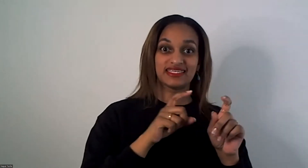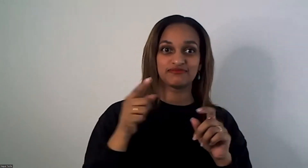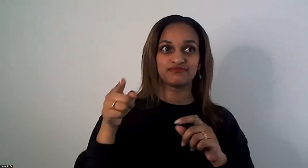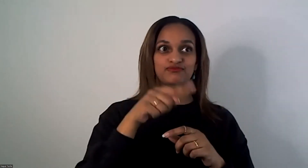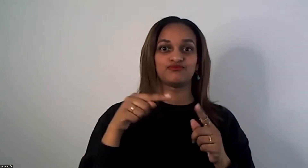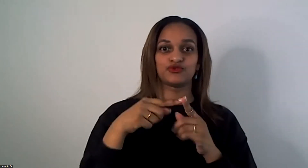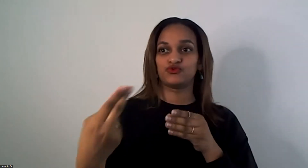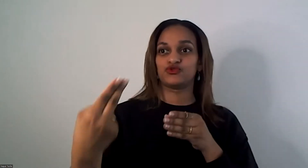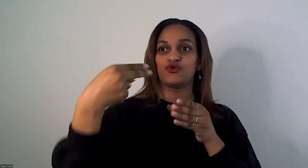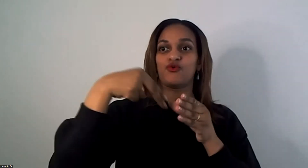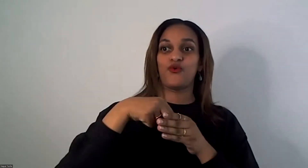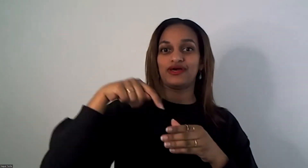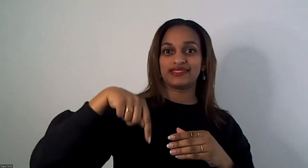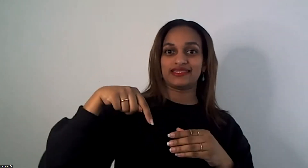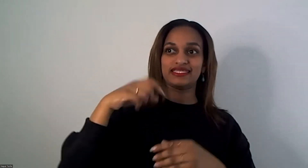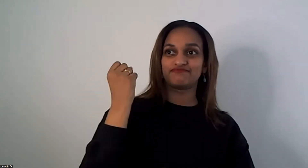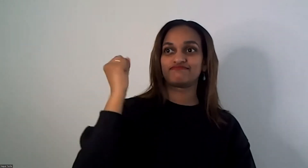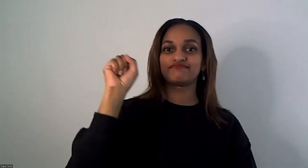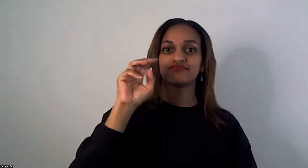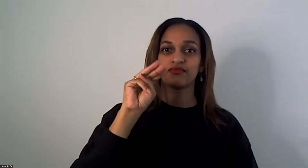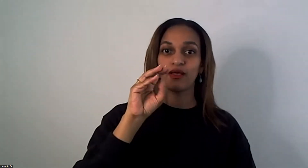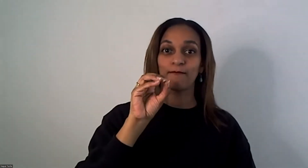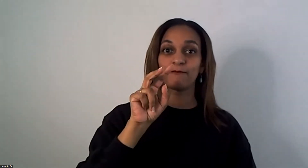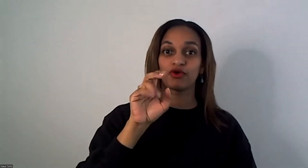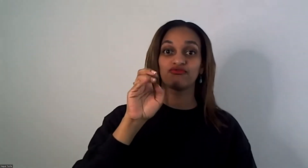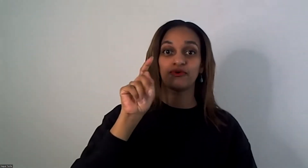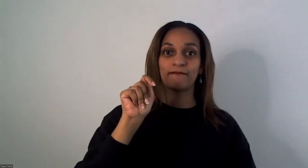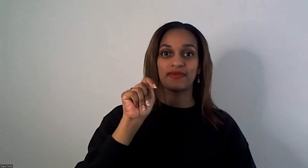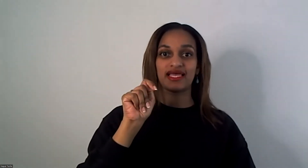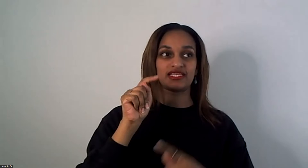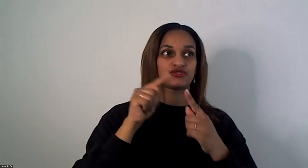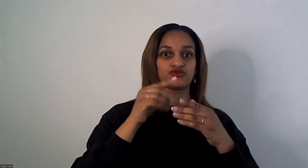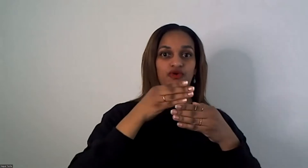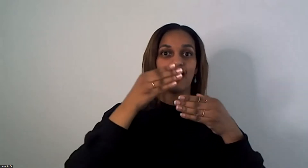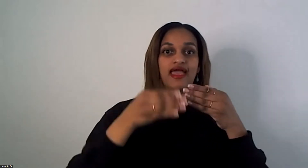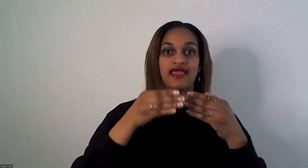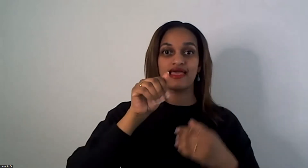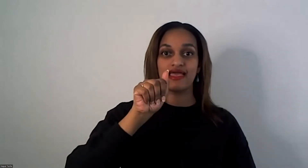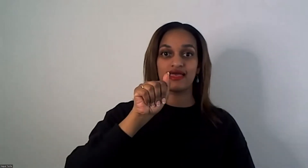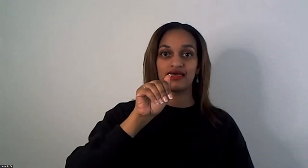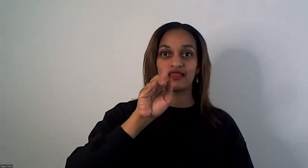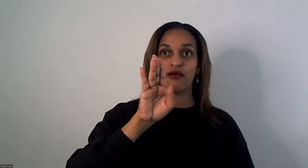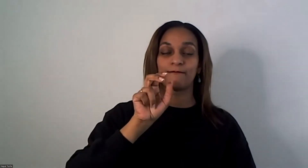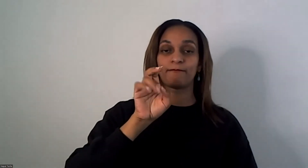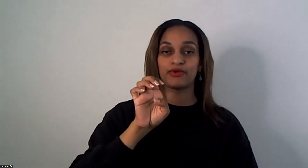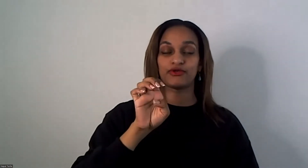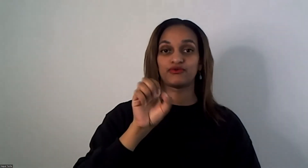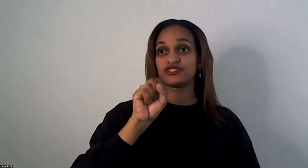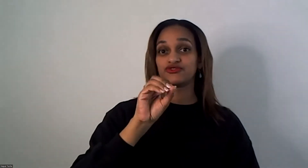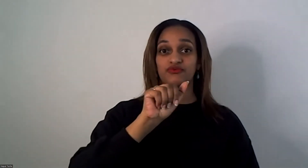moment to ask all of you to join us in our attempt to